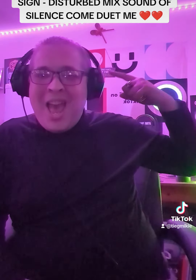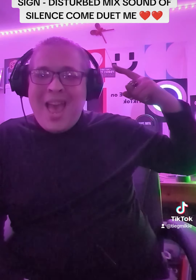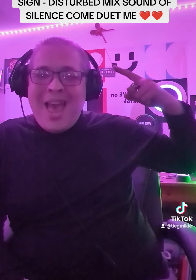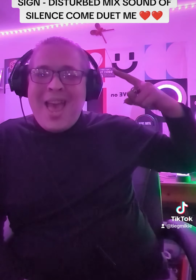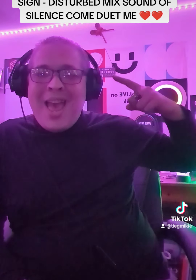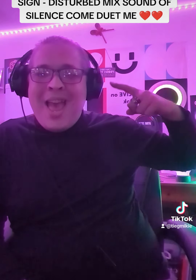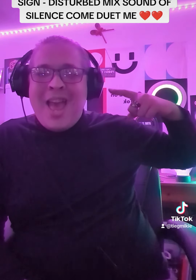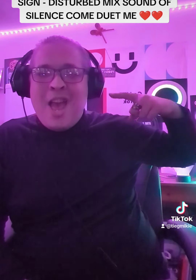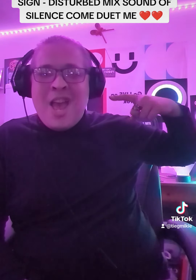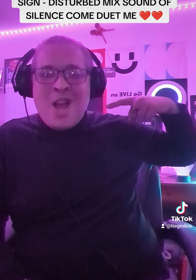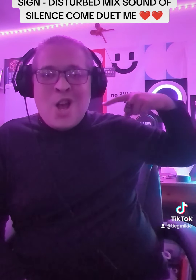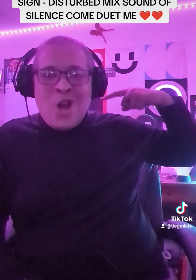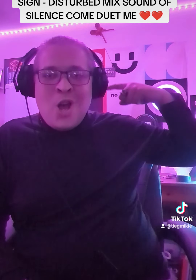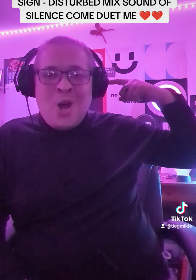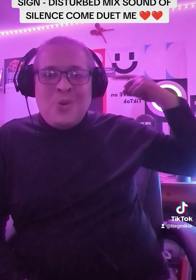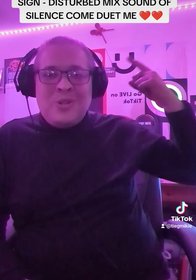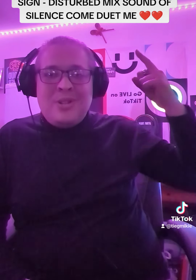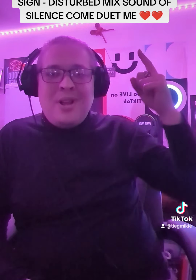sound